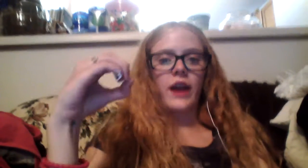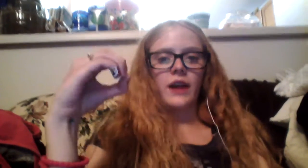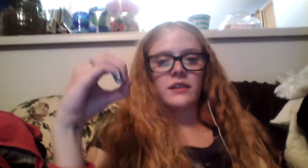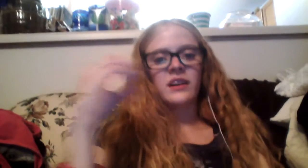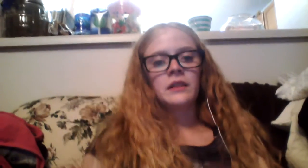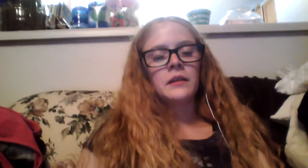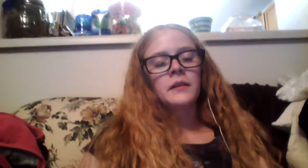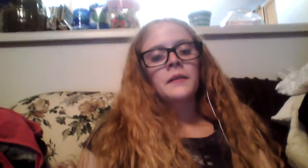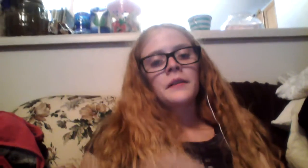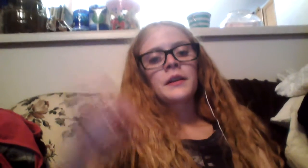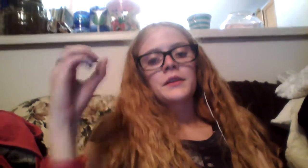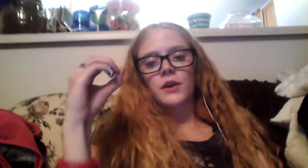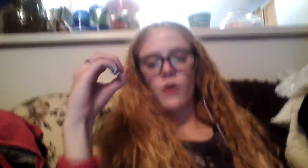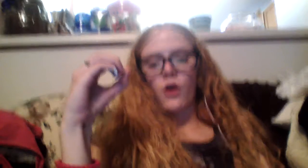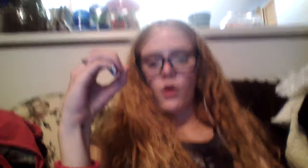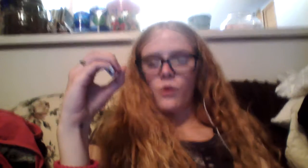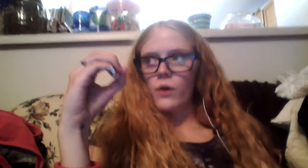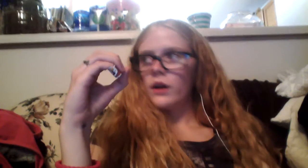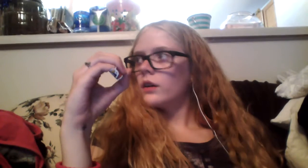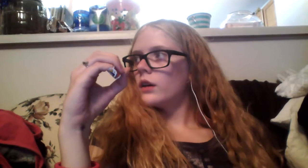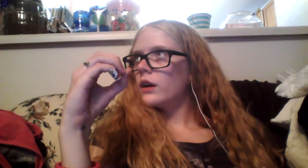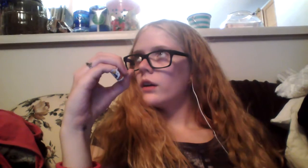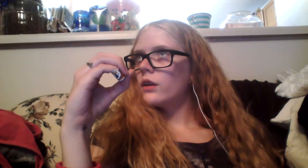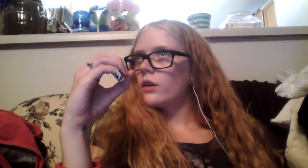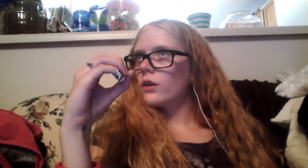hand. So O.